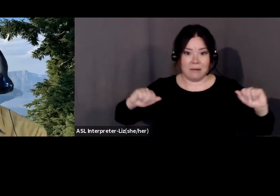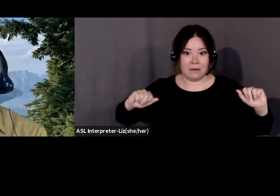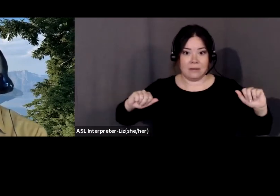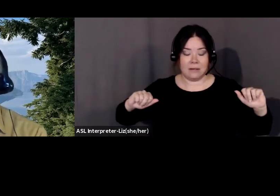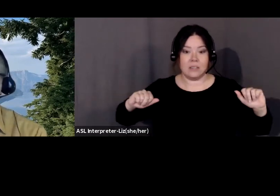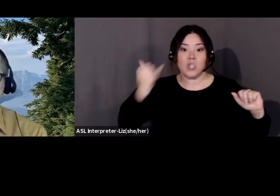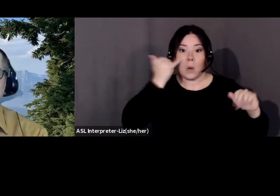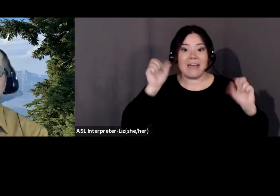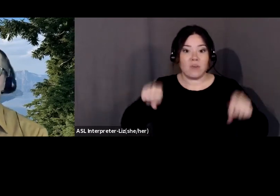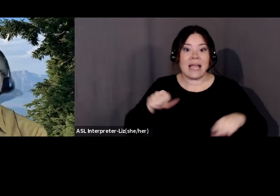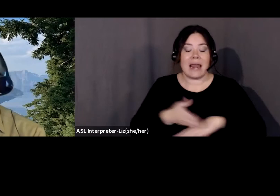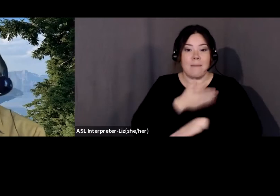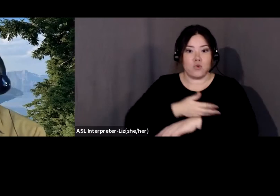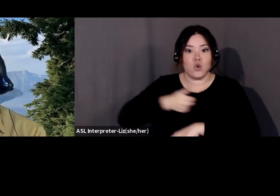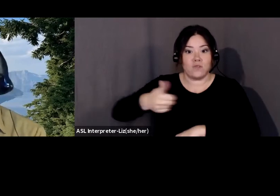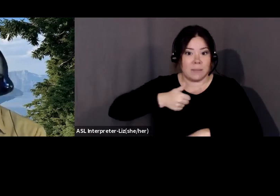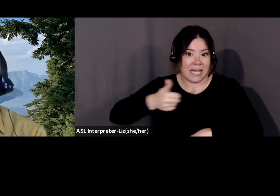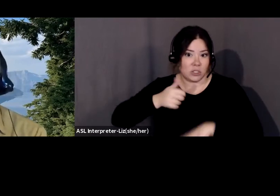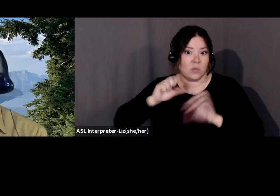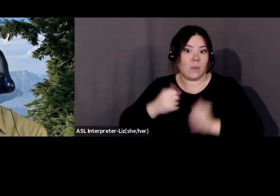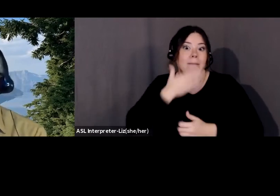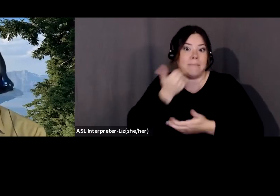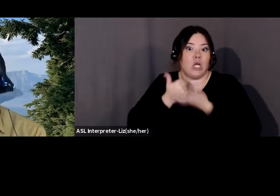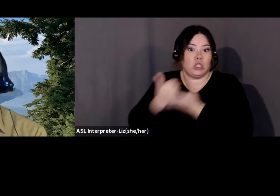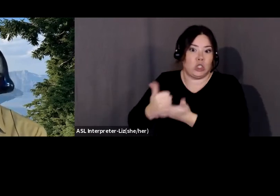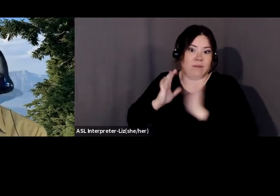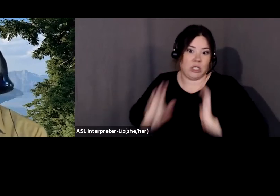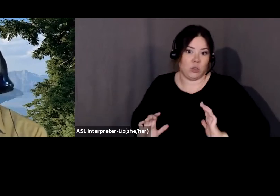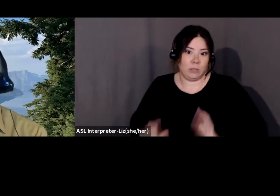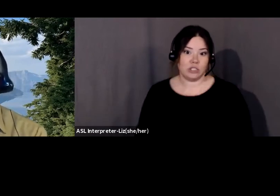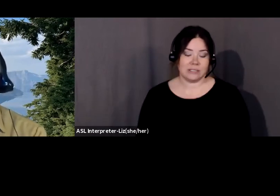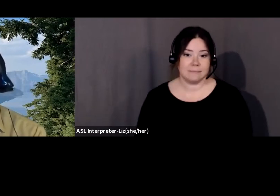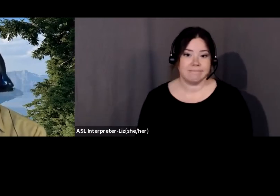improve transportation, we can better serve our consumers.